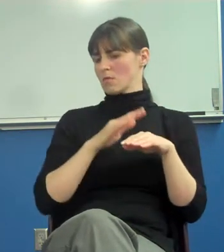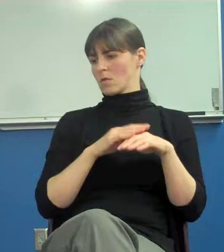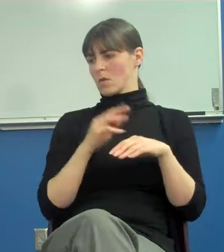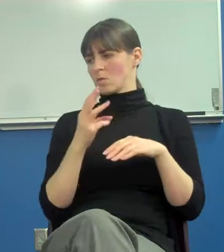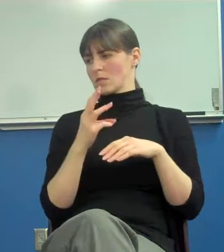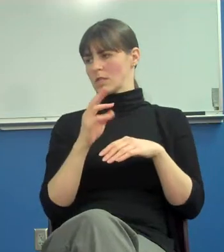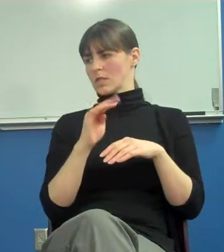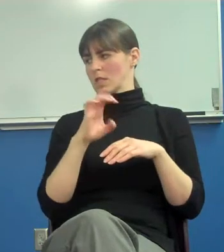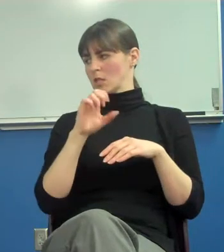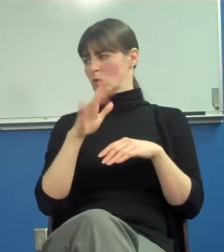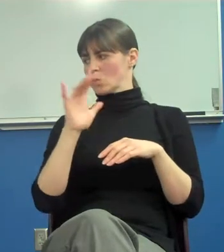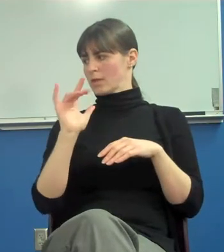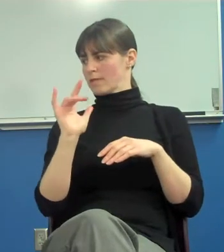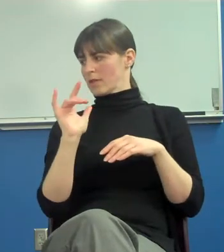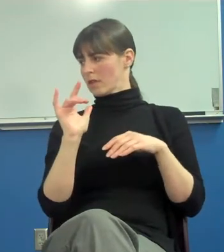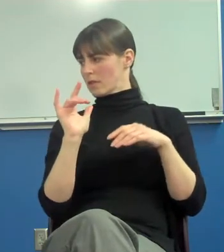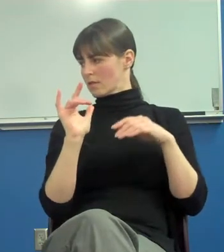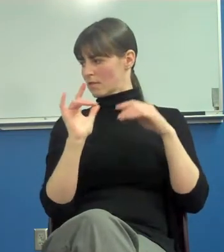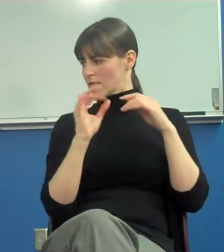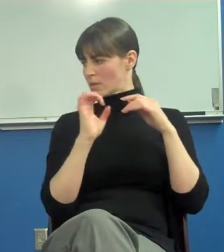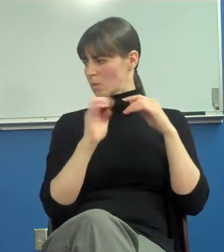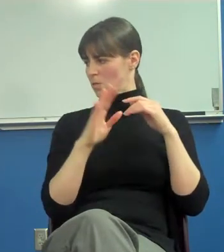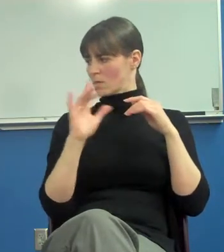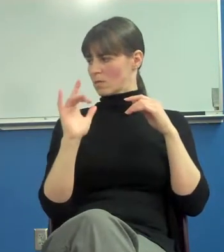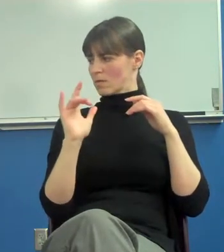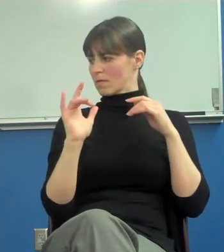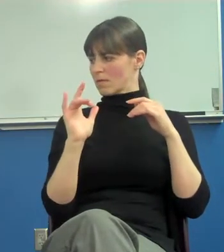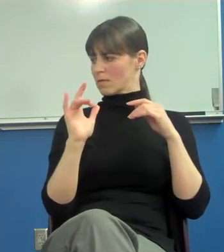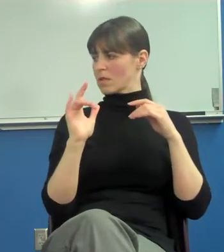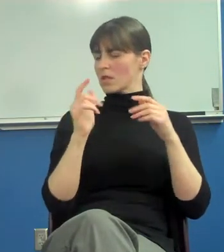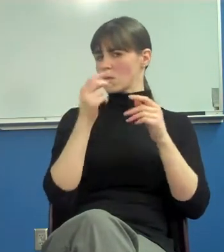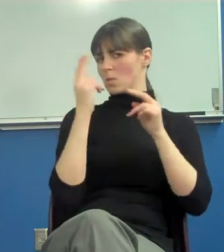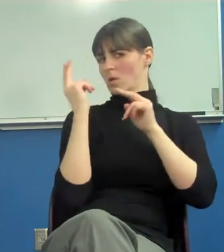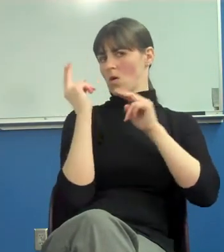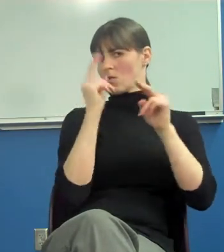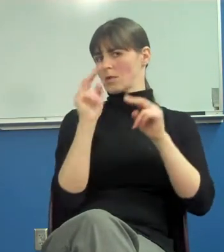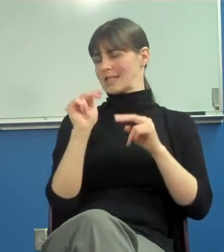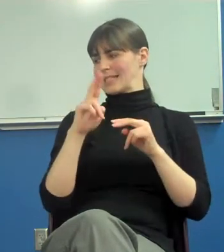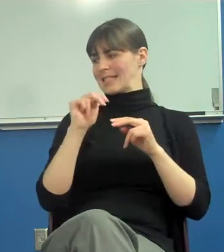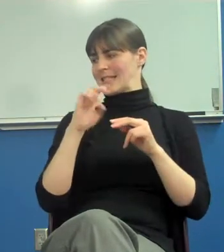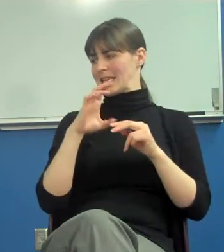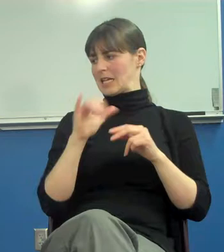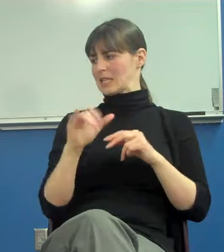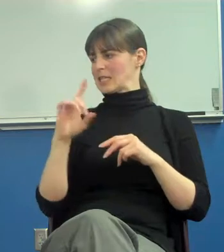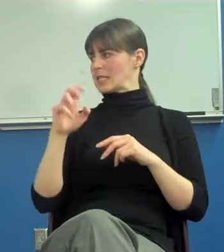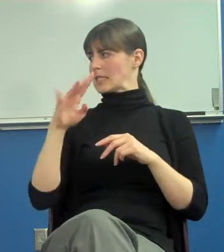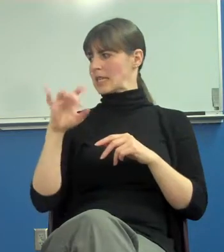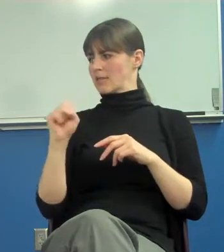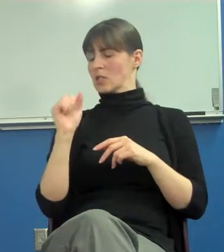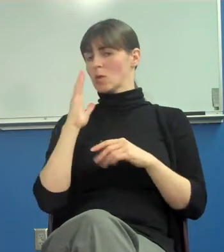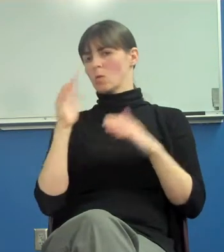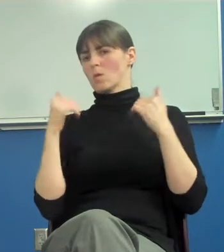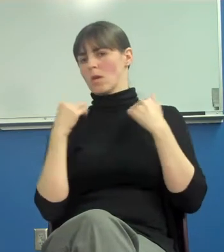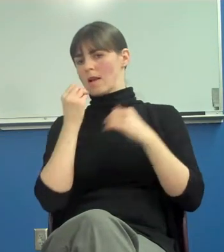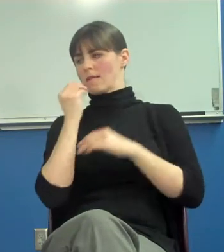from 12:30 to 1:30, honoring Nancy Davis, and there's also going to be lunch after the